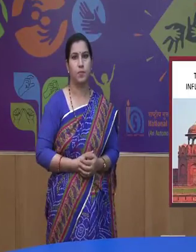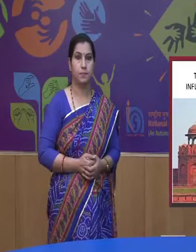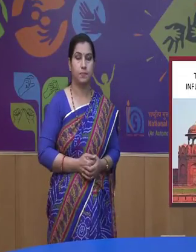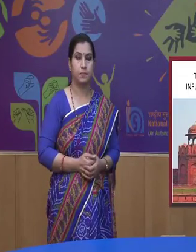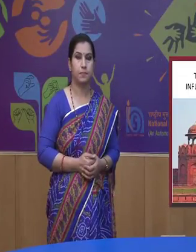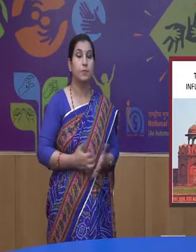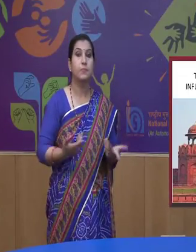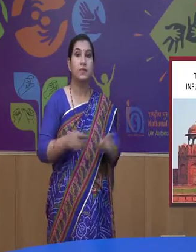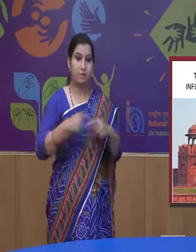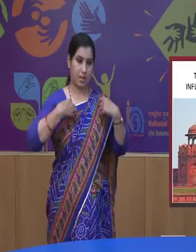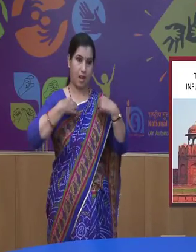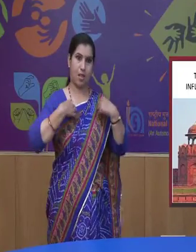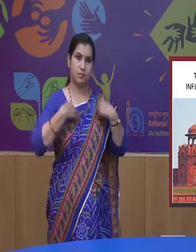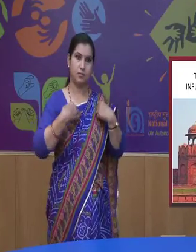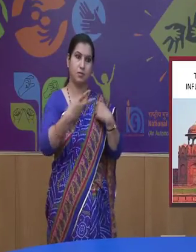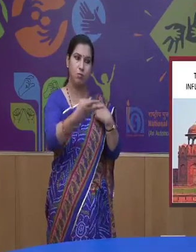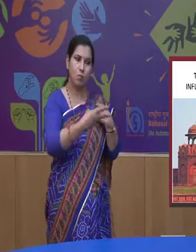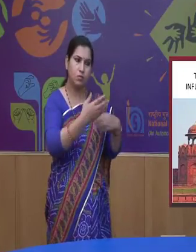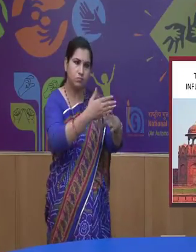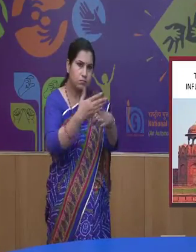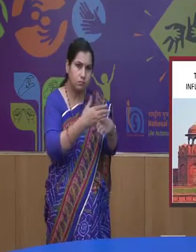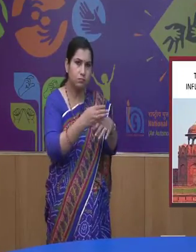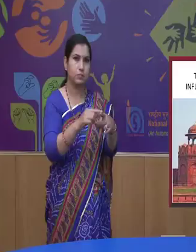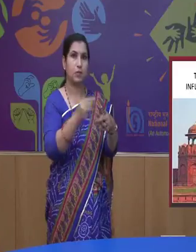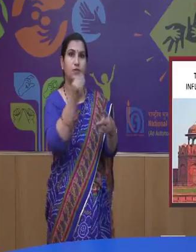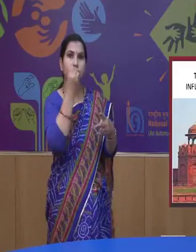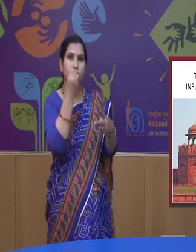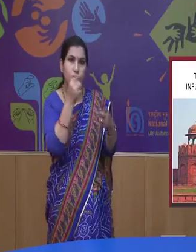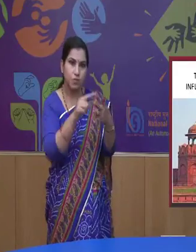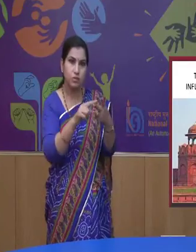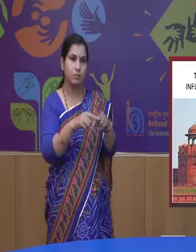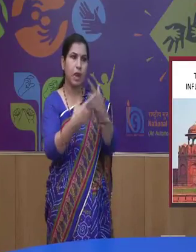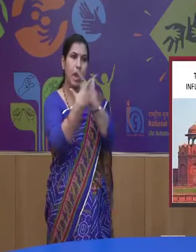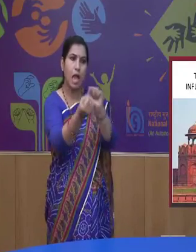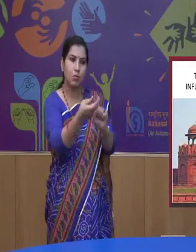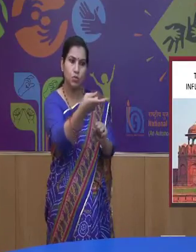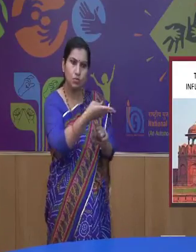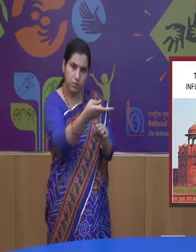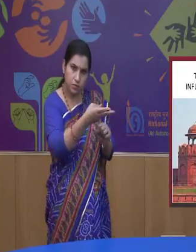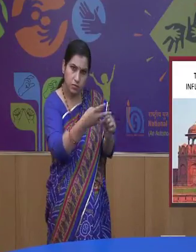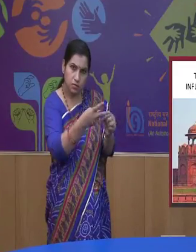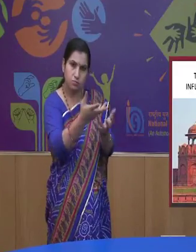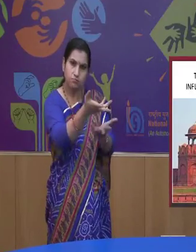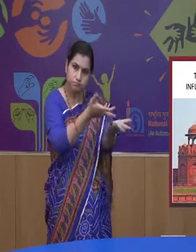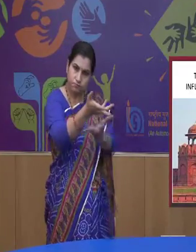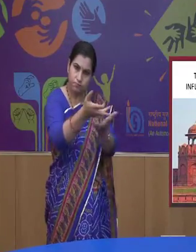In the field of dress, food, and language, the